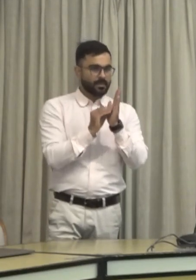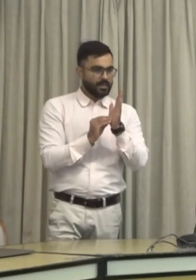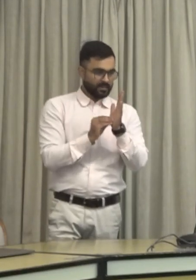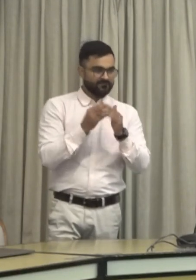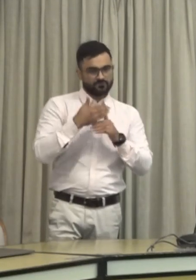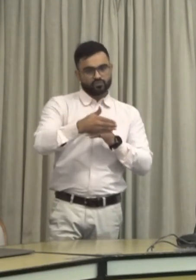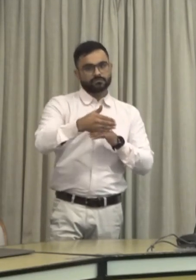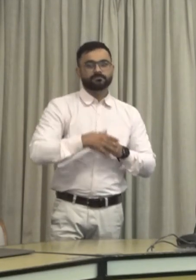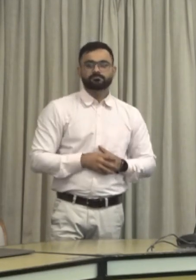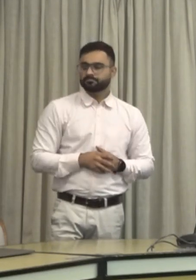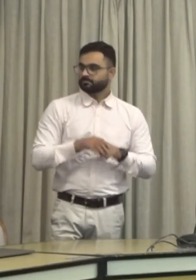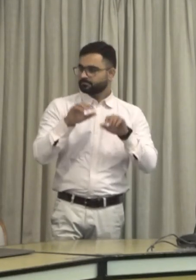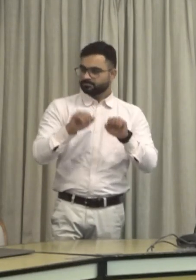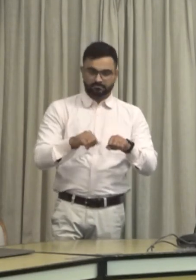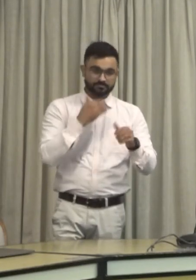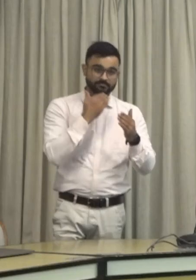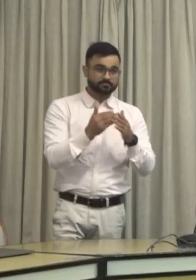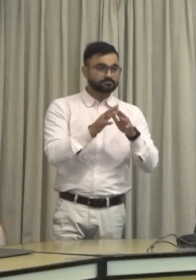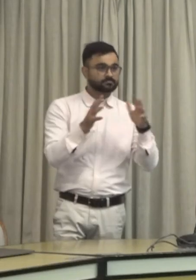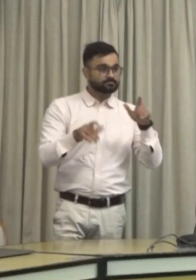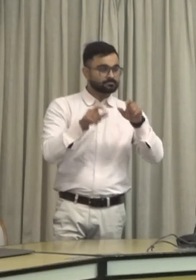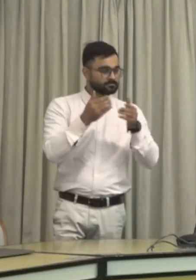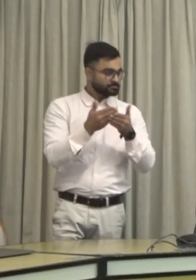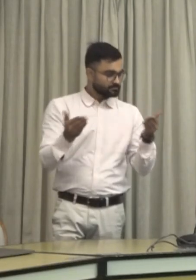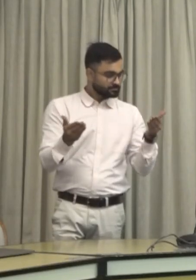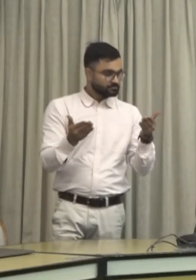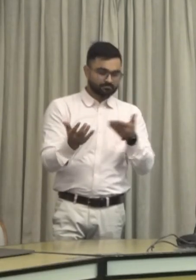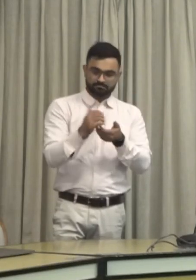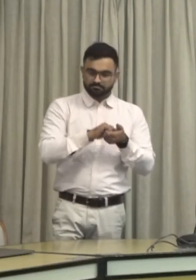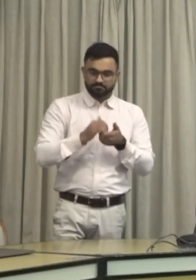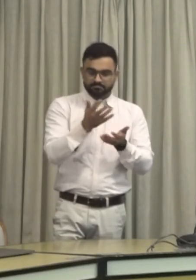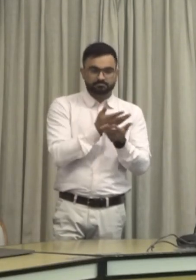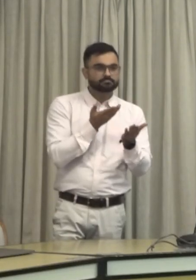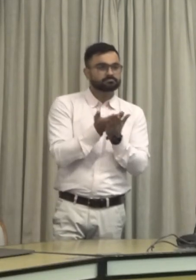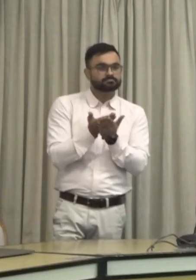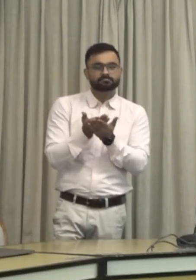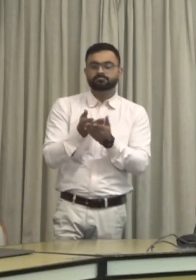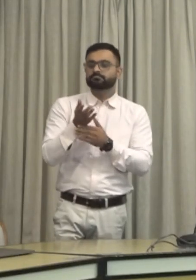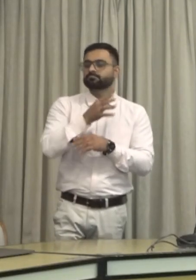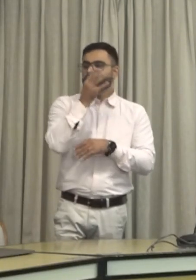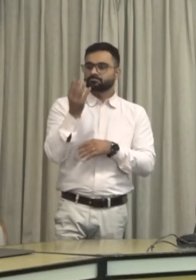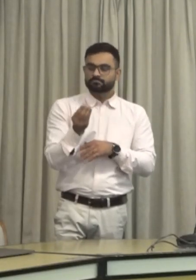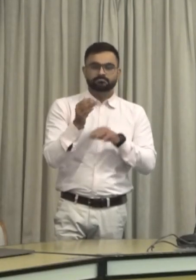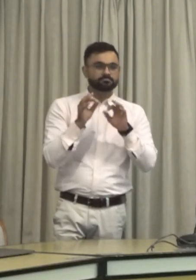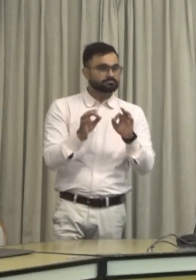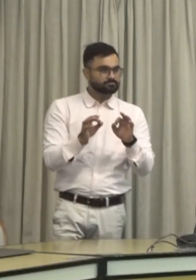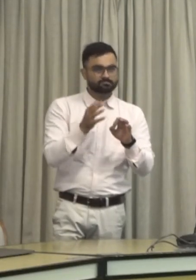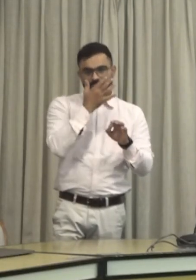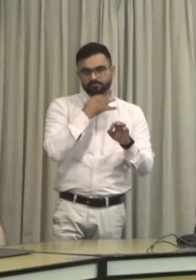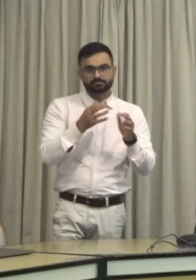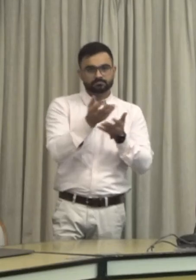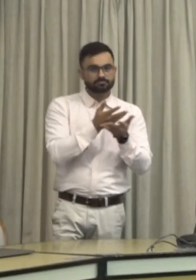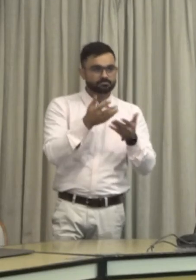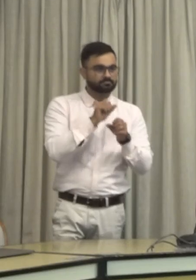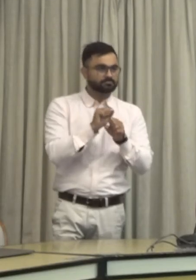ahead. I'm just thank you very much, everyone, for your engaged participation through this evening. It's wonderful that you